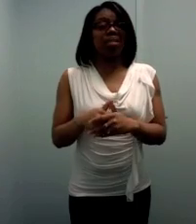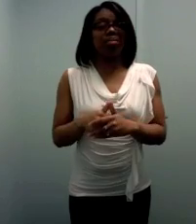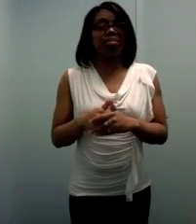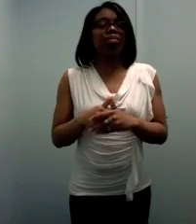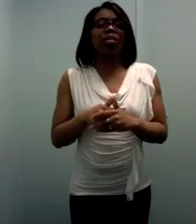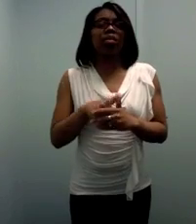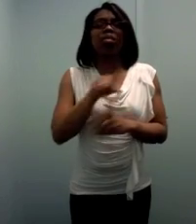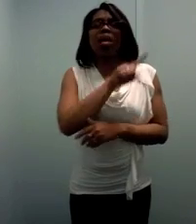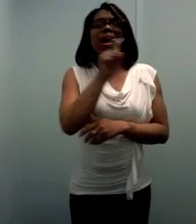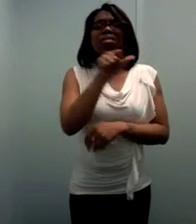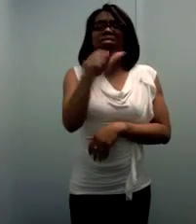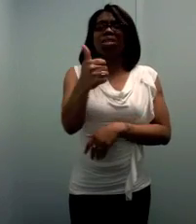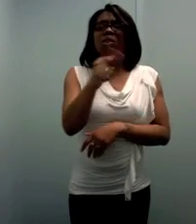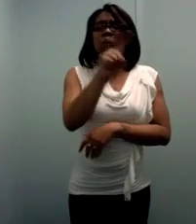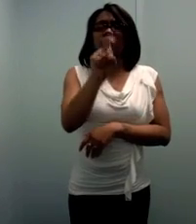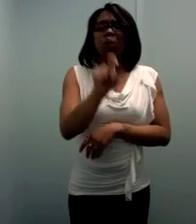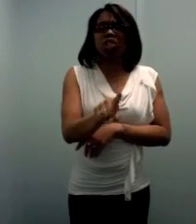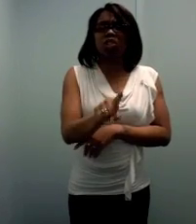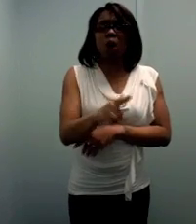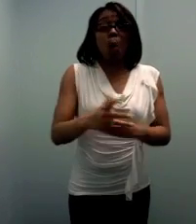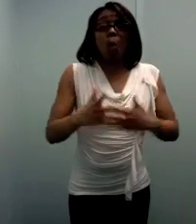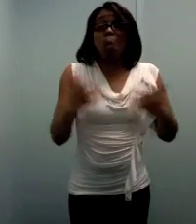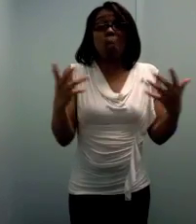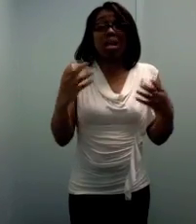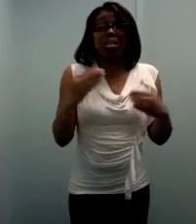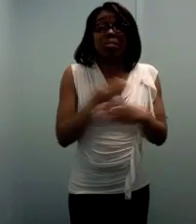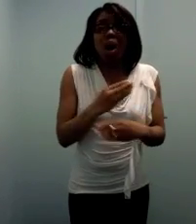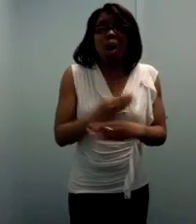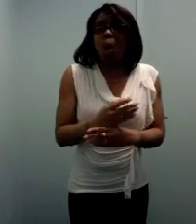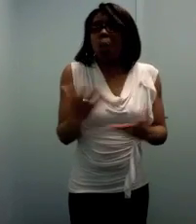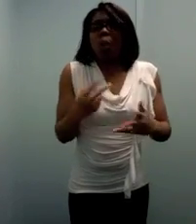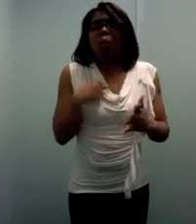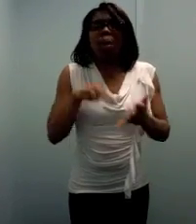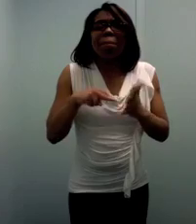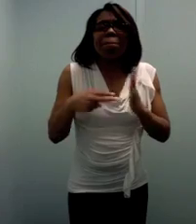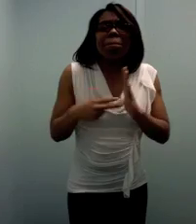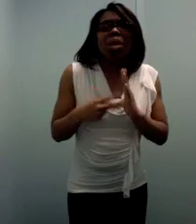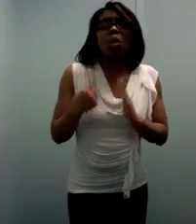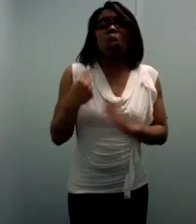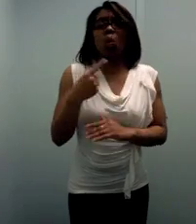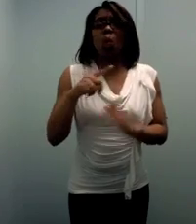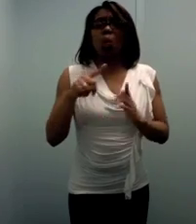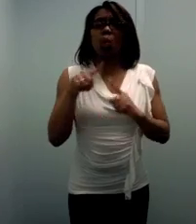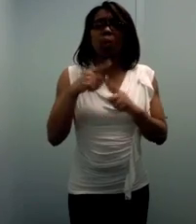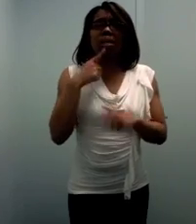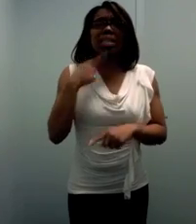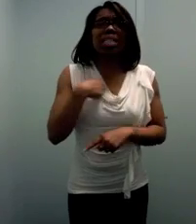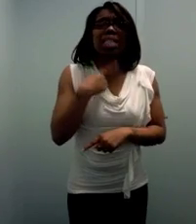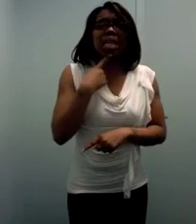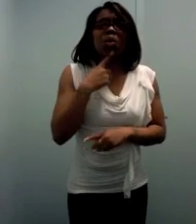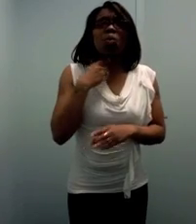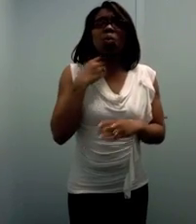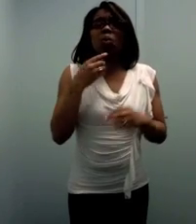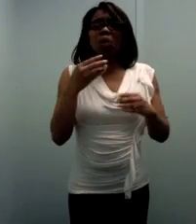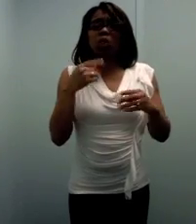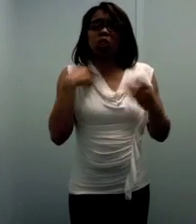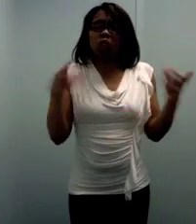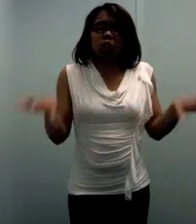question. What is math? What do we mean when we say we're doing math or educating people to do math? Well, I think it's about 4